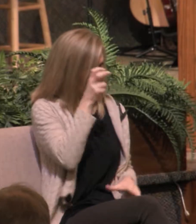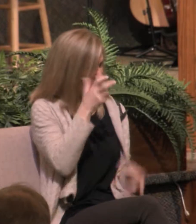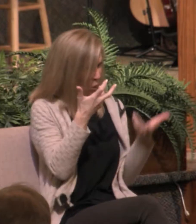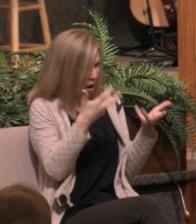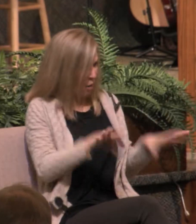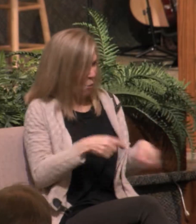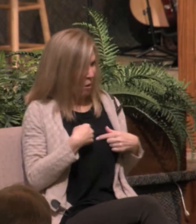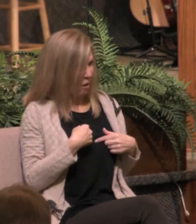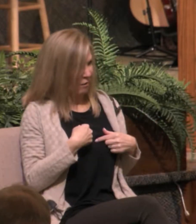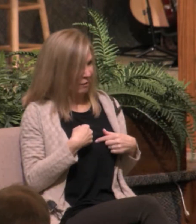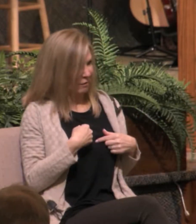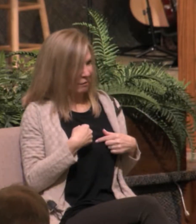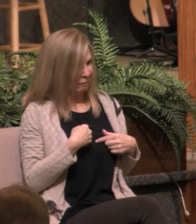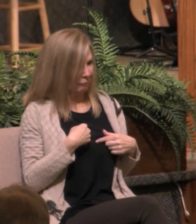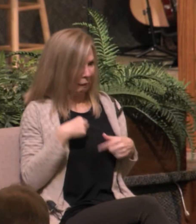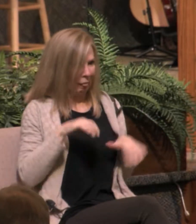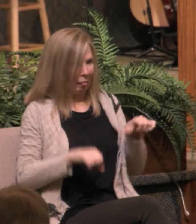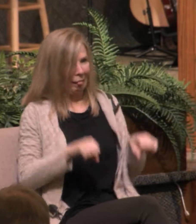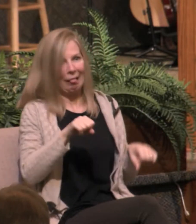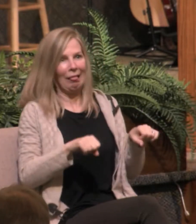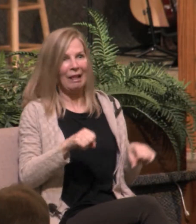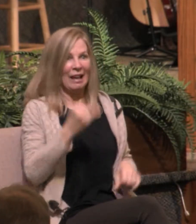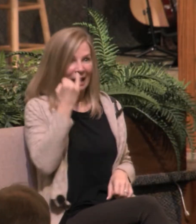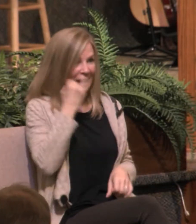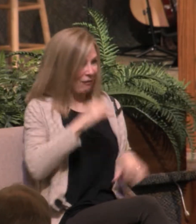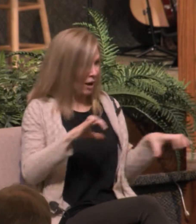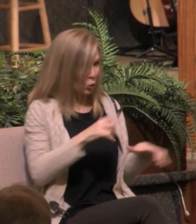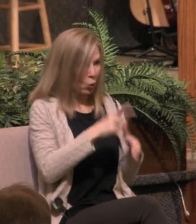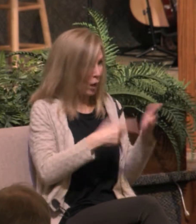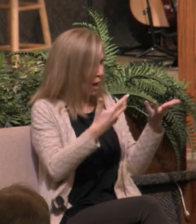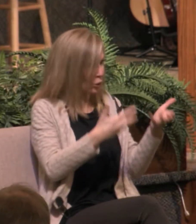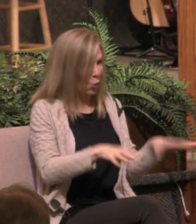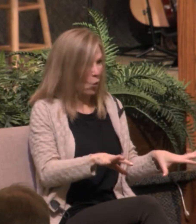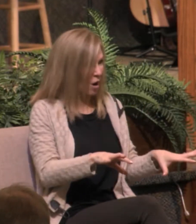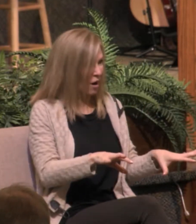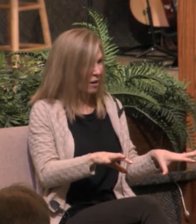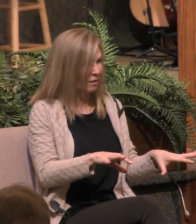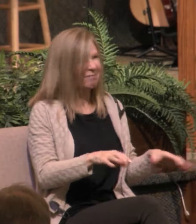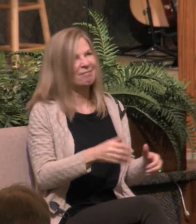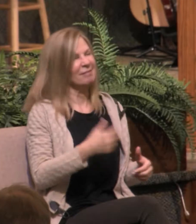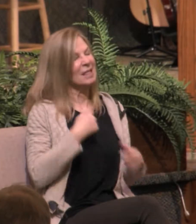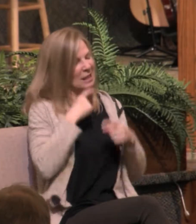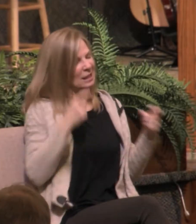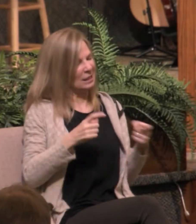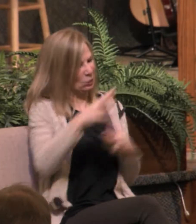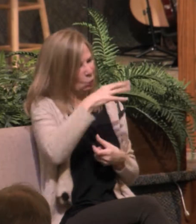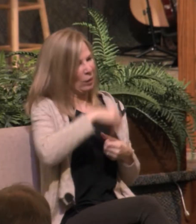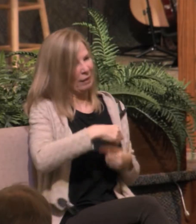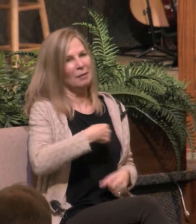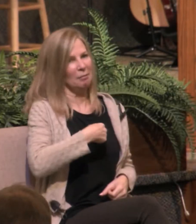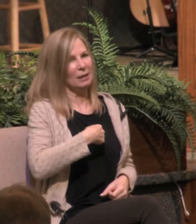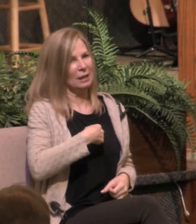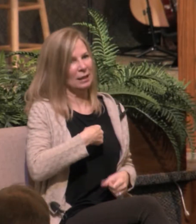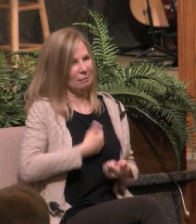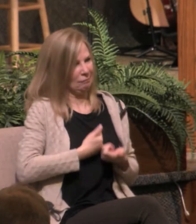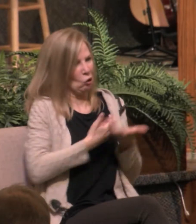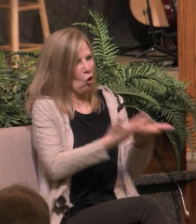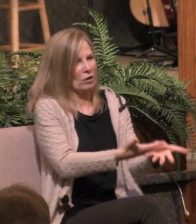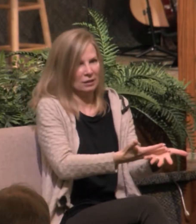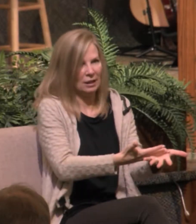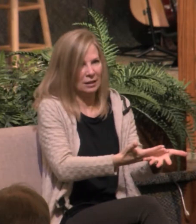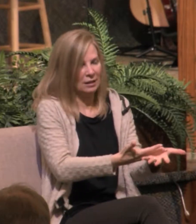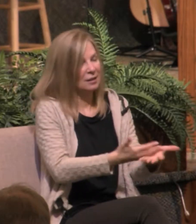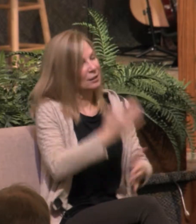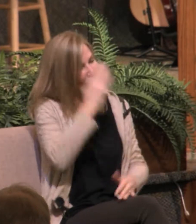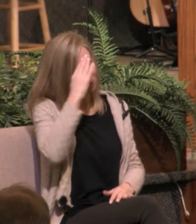want. But if I'm doing the very thing I do not want, I am no longer the one doing it, but sin which dwells in me. I find then the principle that evil